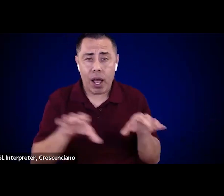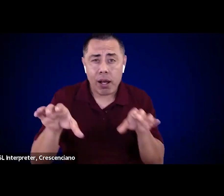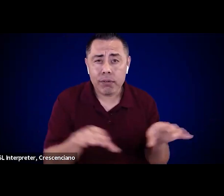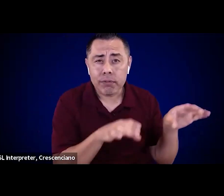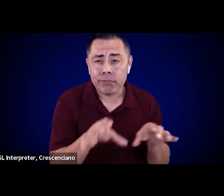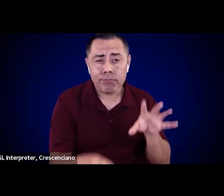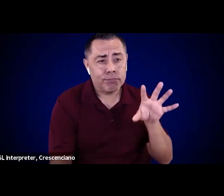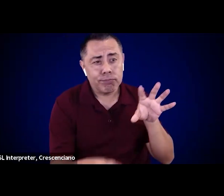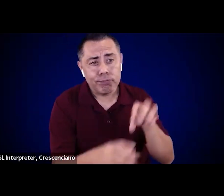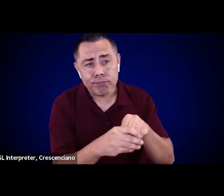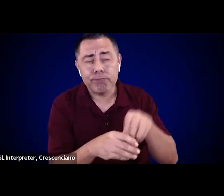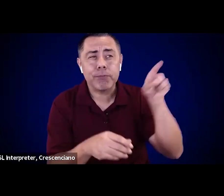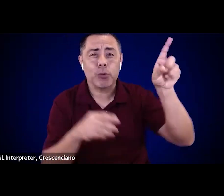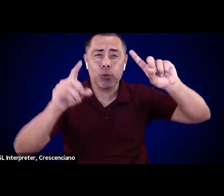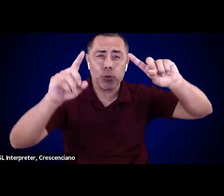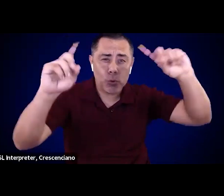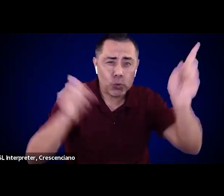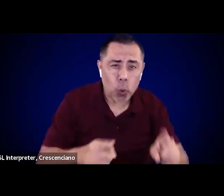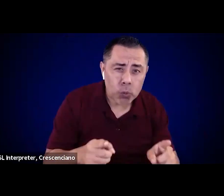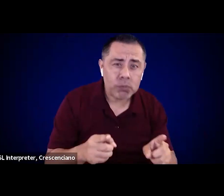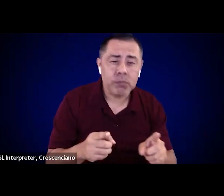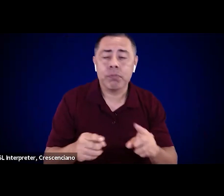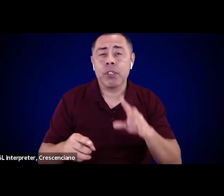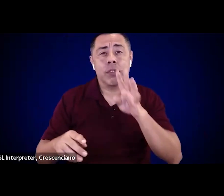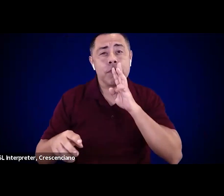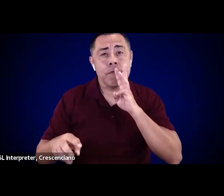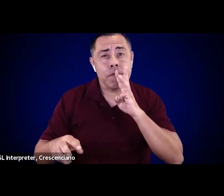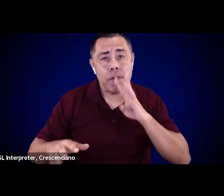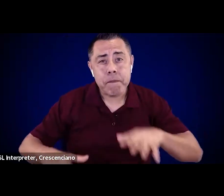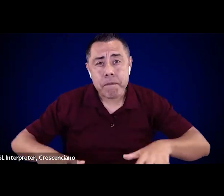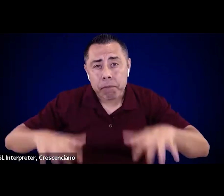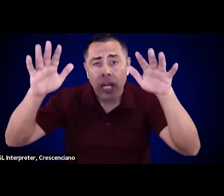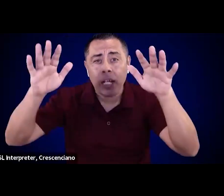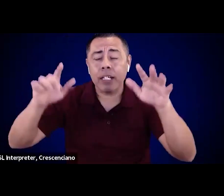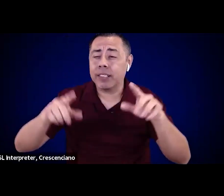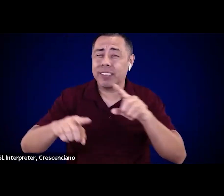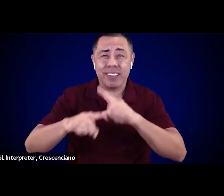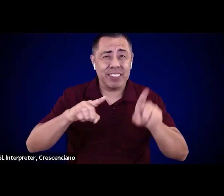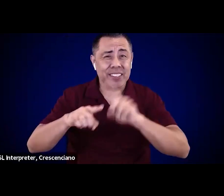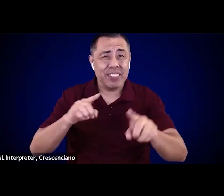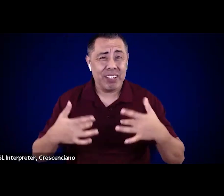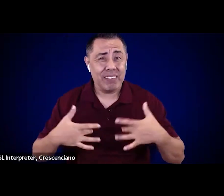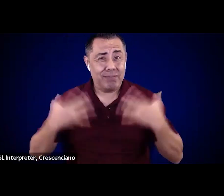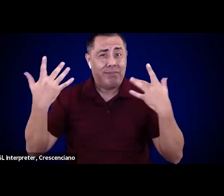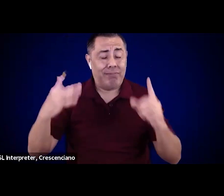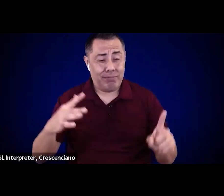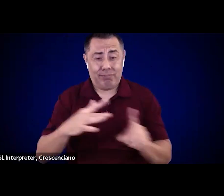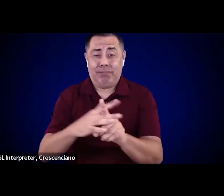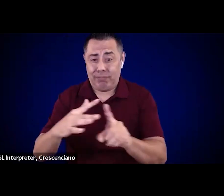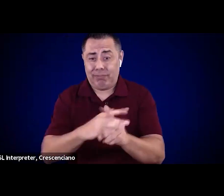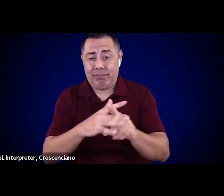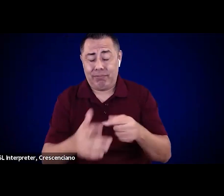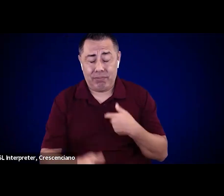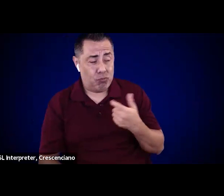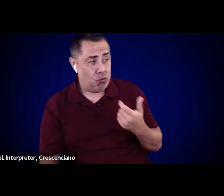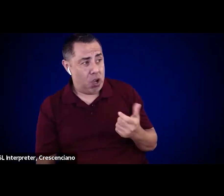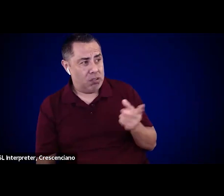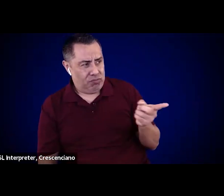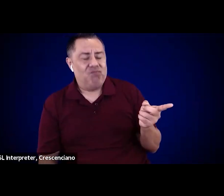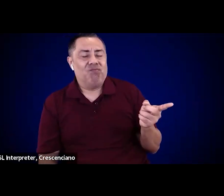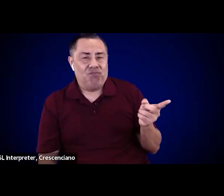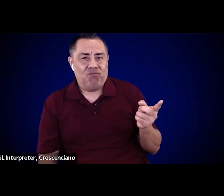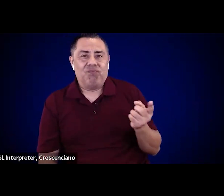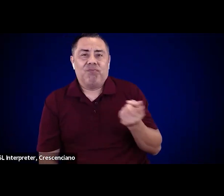the storms, the floods, and all of the events and challenges that we've been faced. First and foremost, she wants to put people